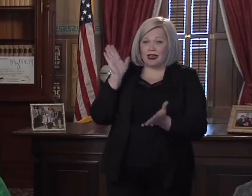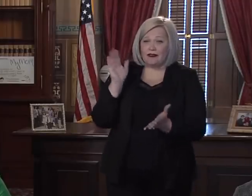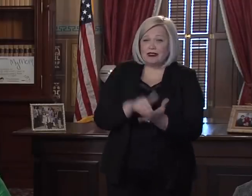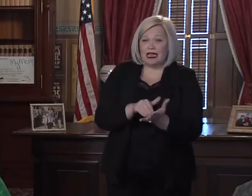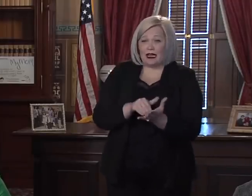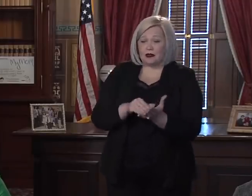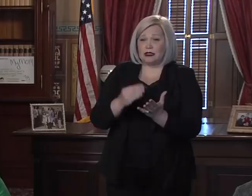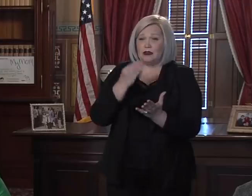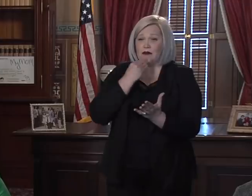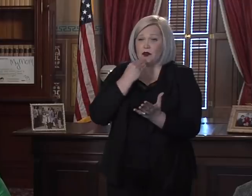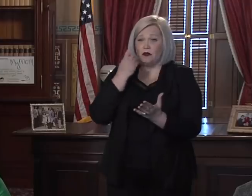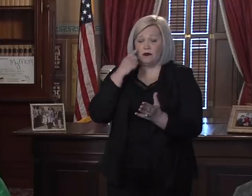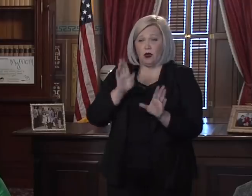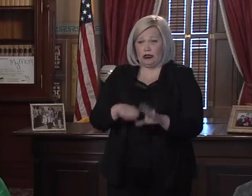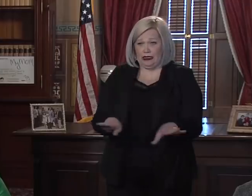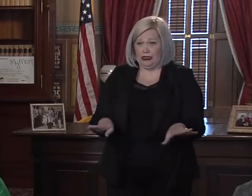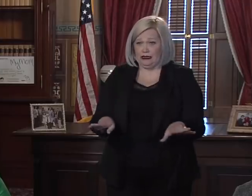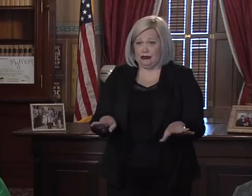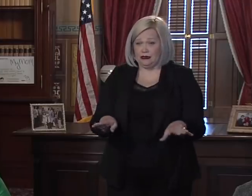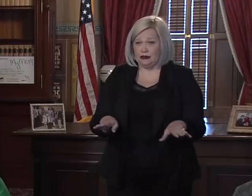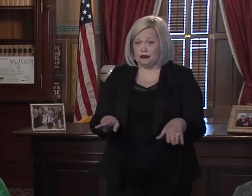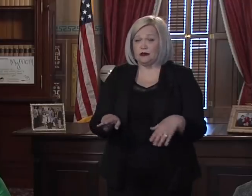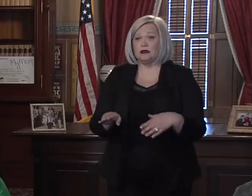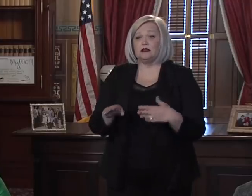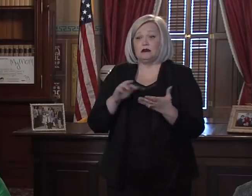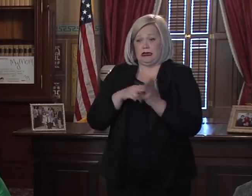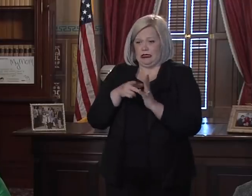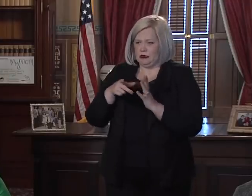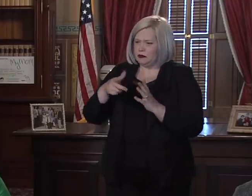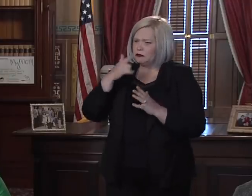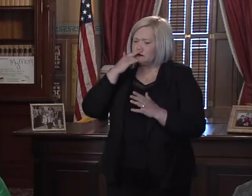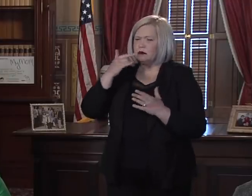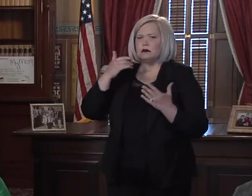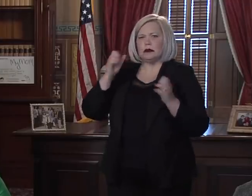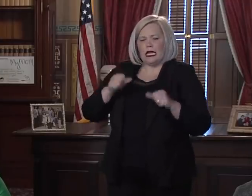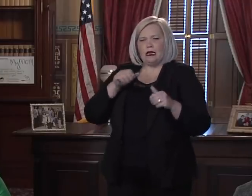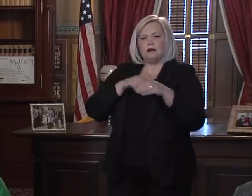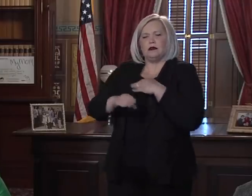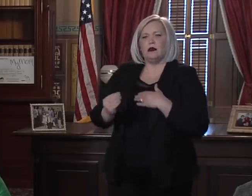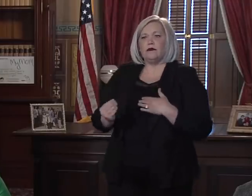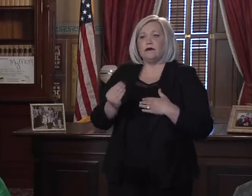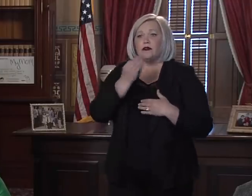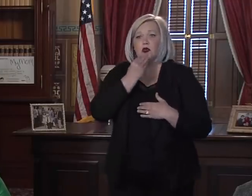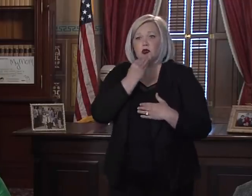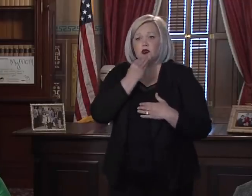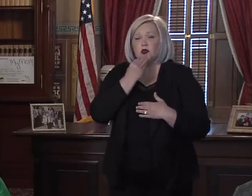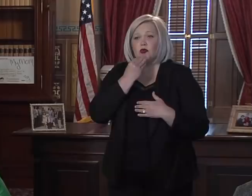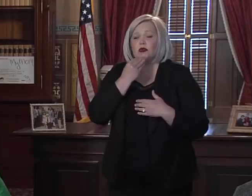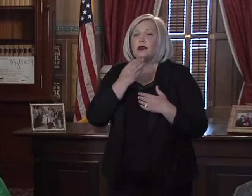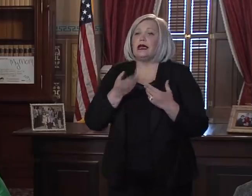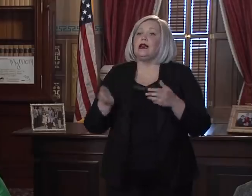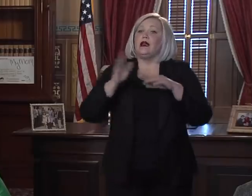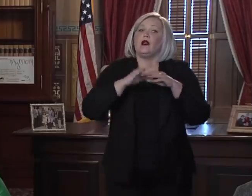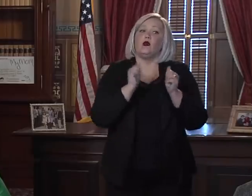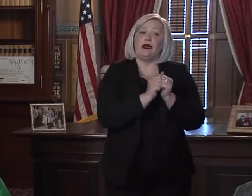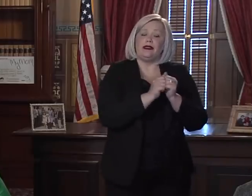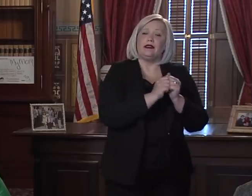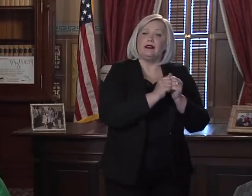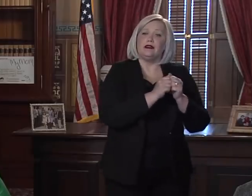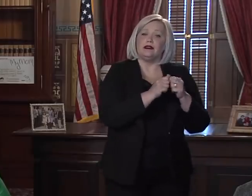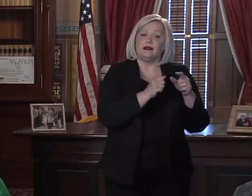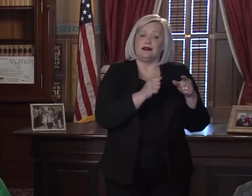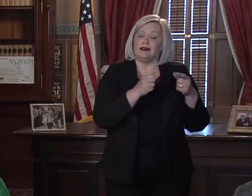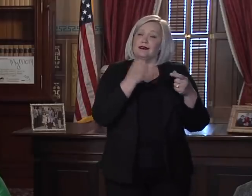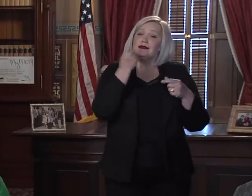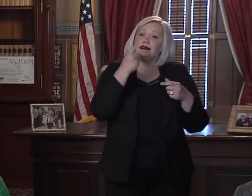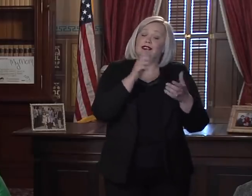children, ensuring that they have access to increased food security. And these funds will be in addition to meals that are being distributed at